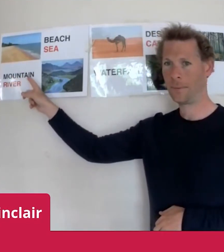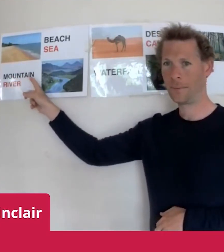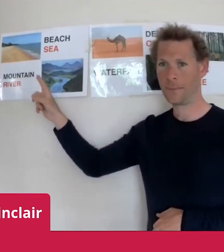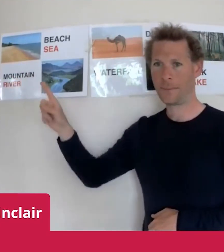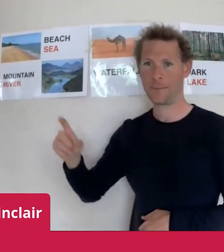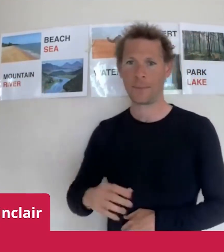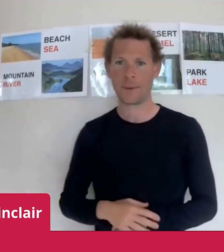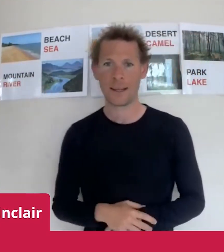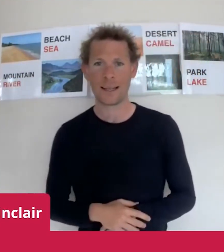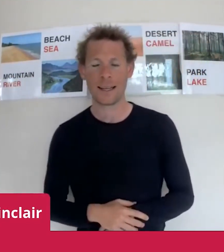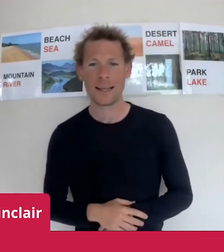mountain.